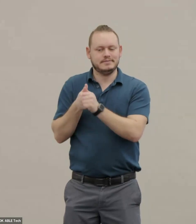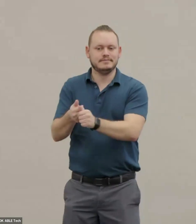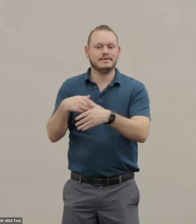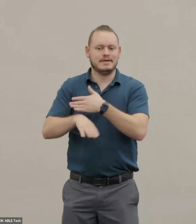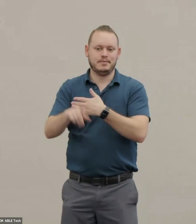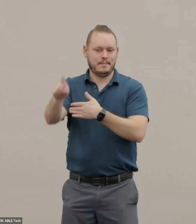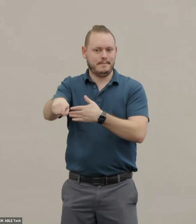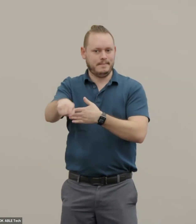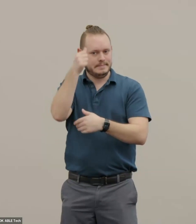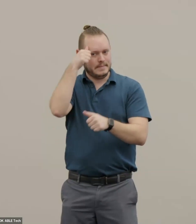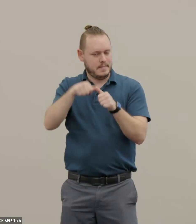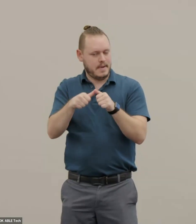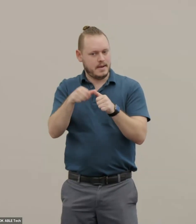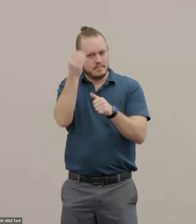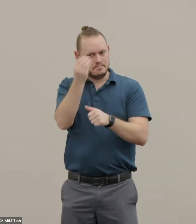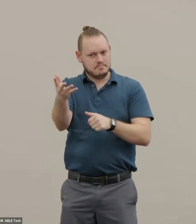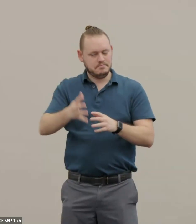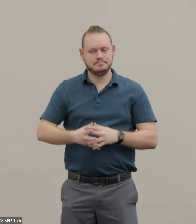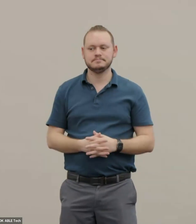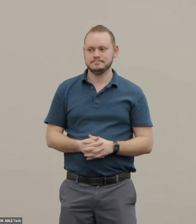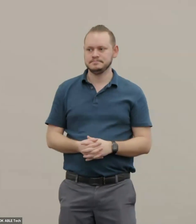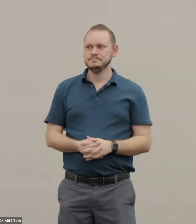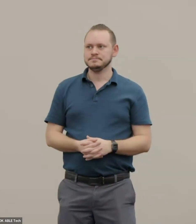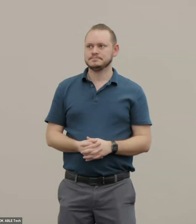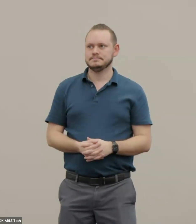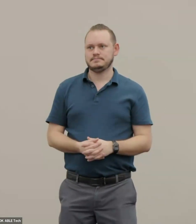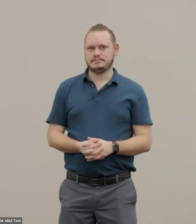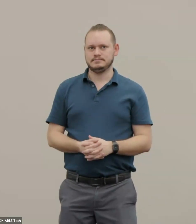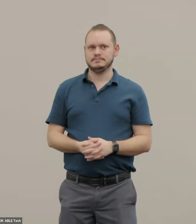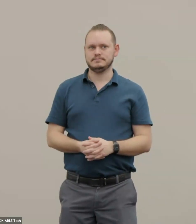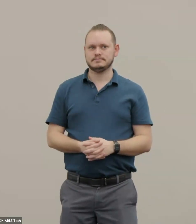mind. Awesome. And